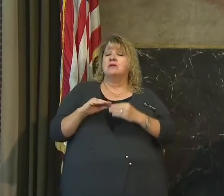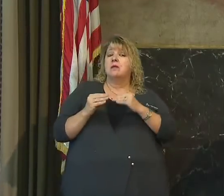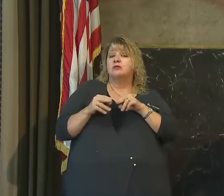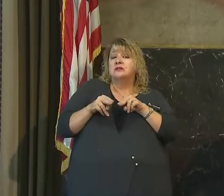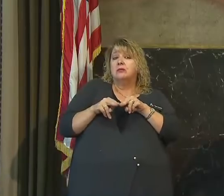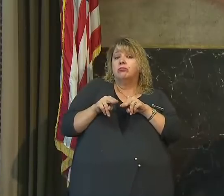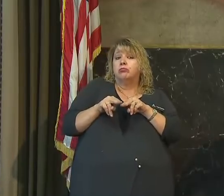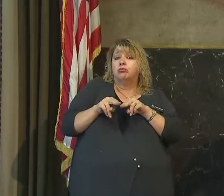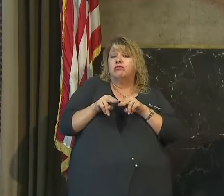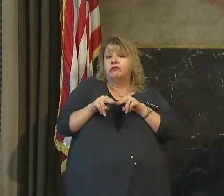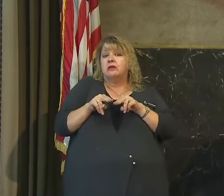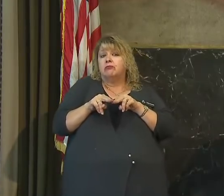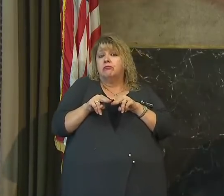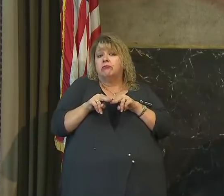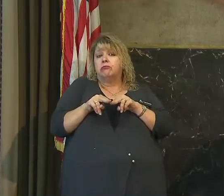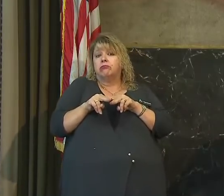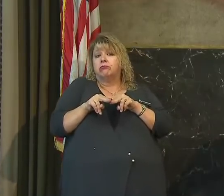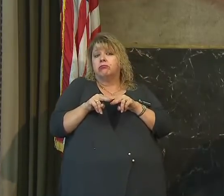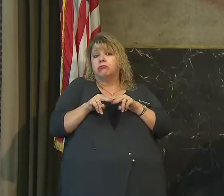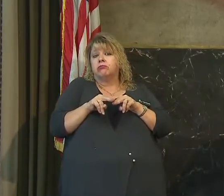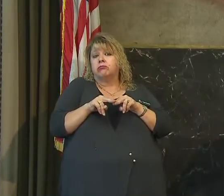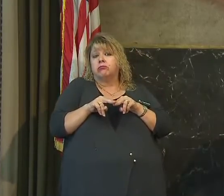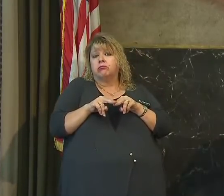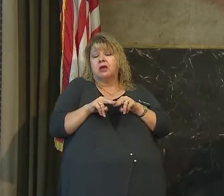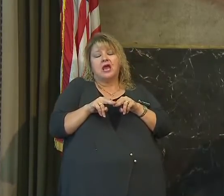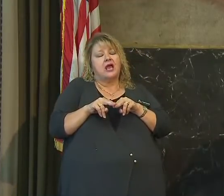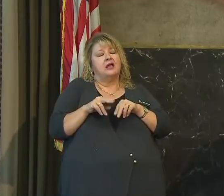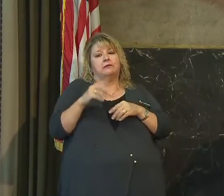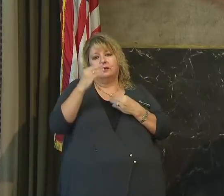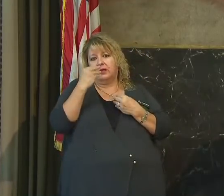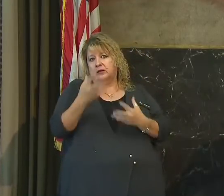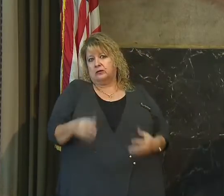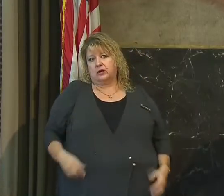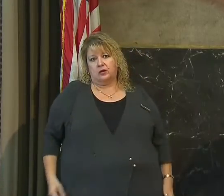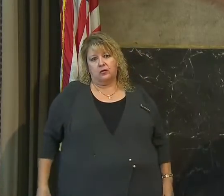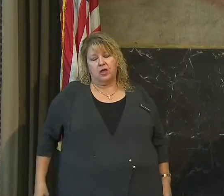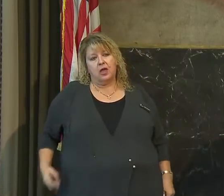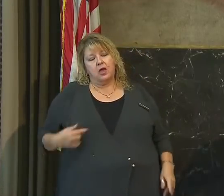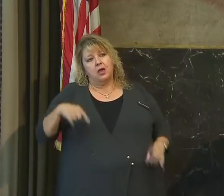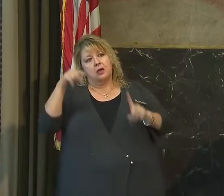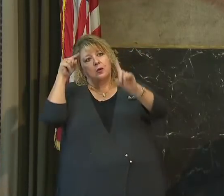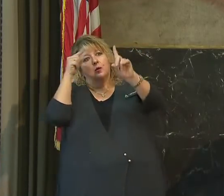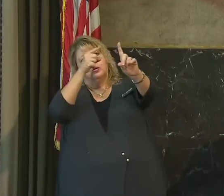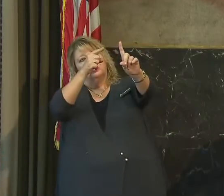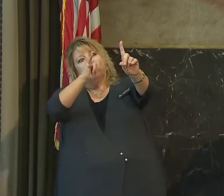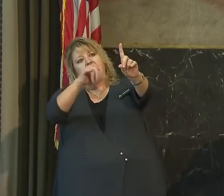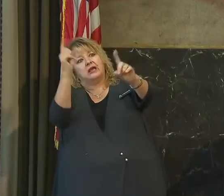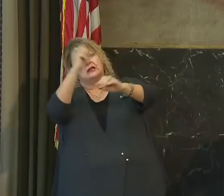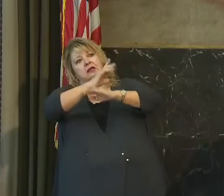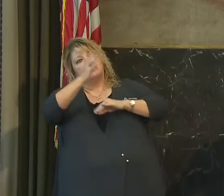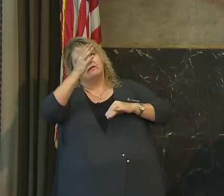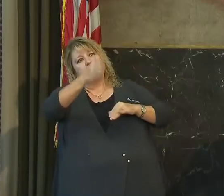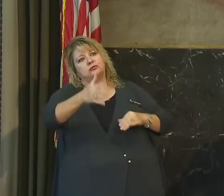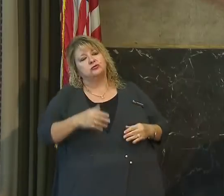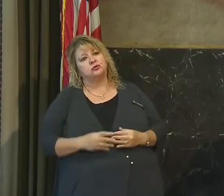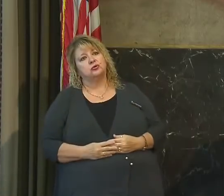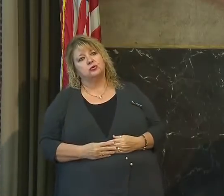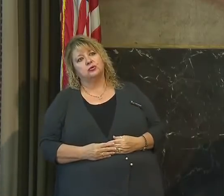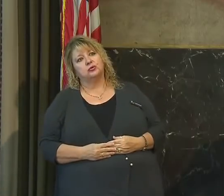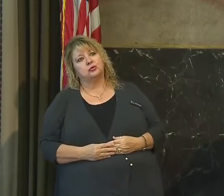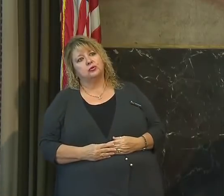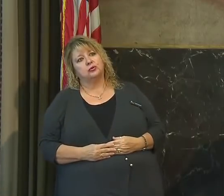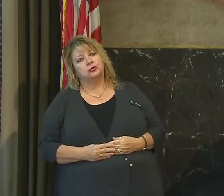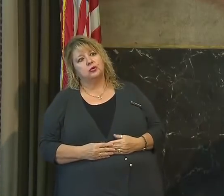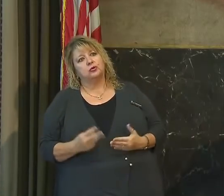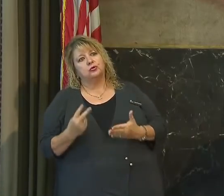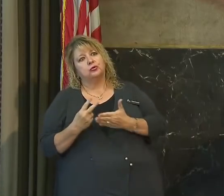time. And I do look forward to the day, and I don't know when it's going to come. I believe it will come over the next several weeks, but